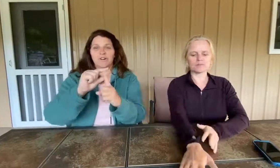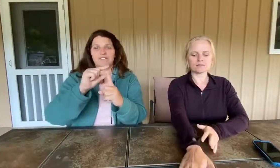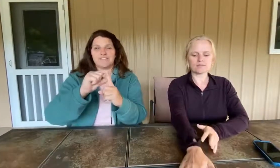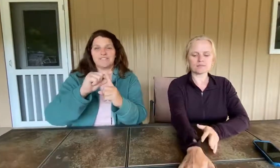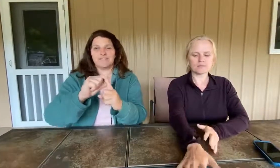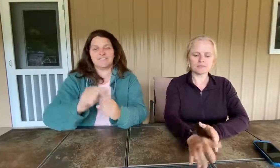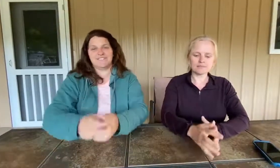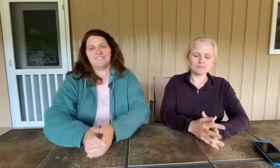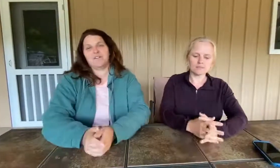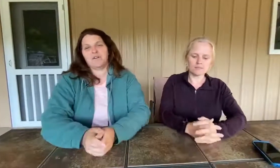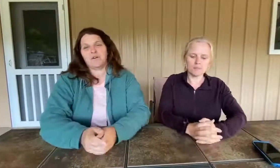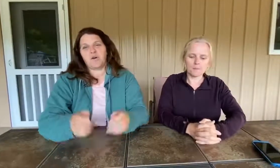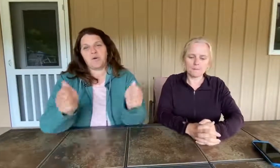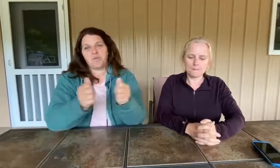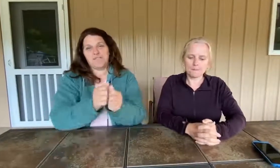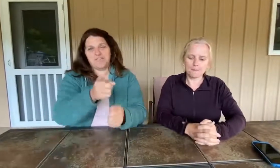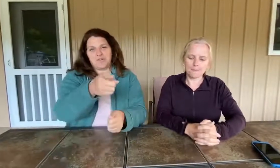words with you.